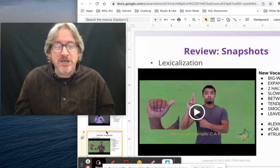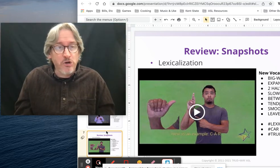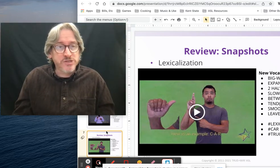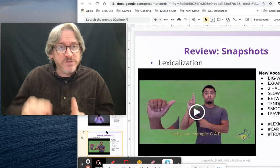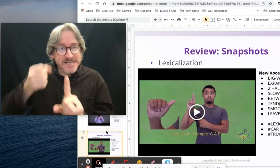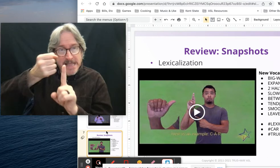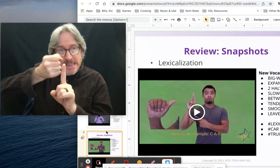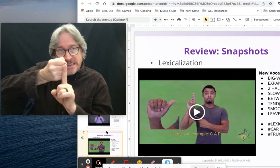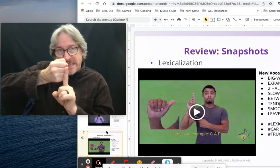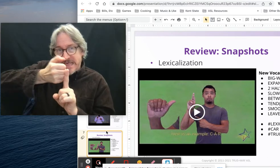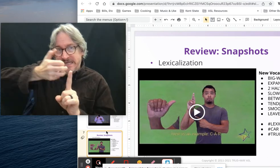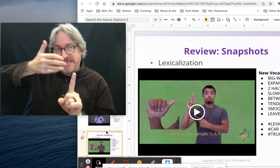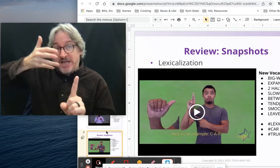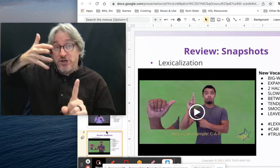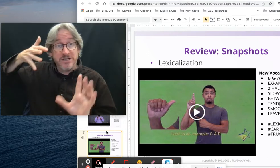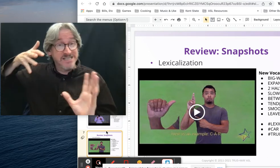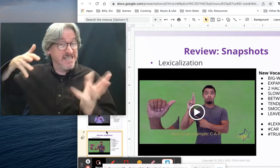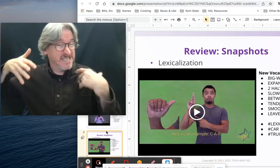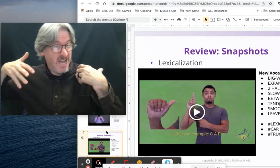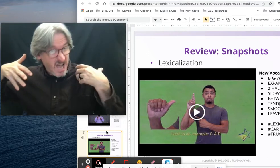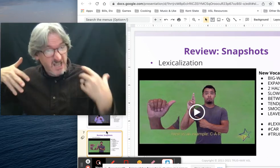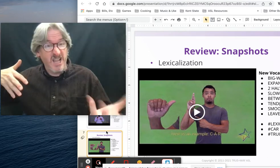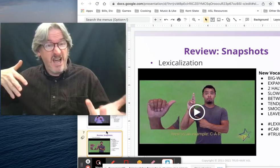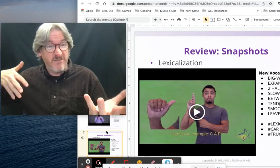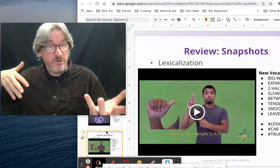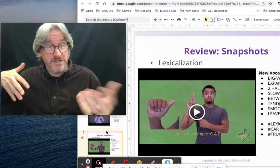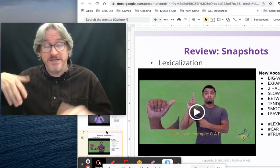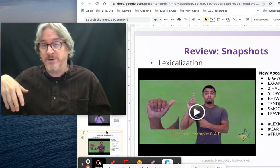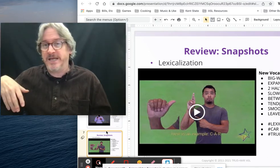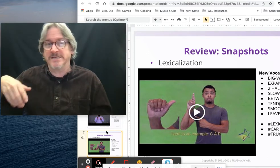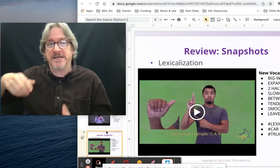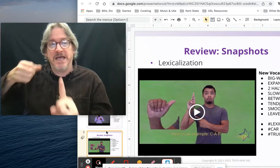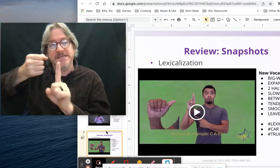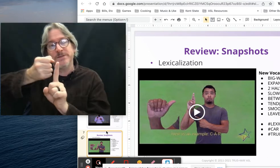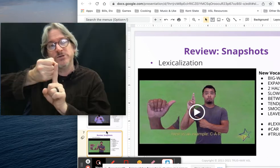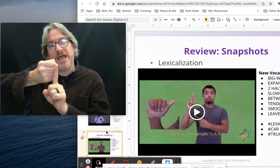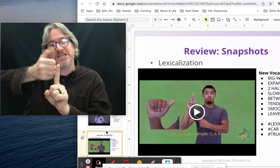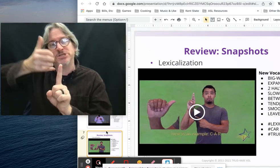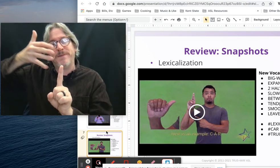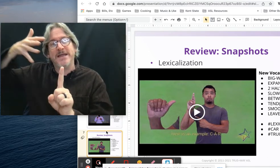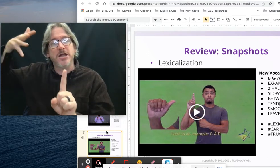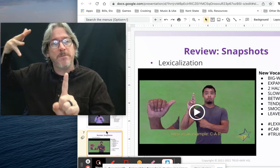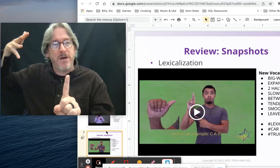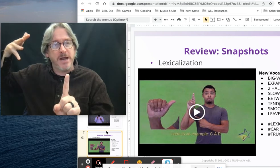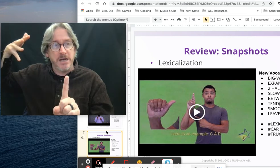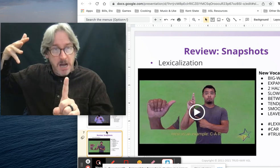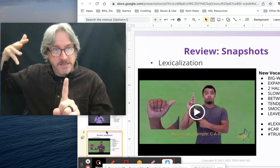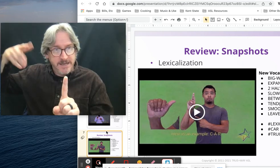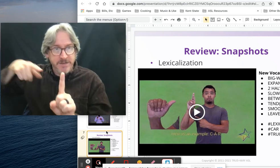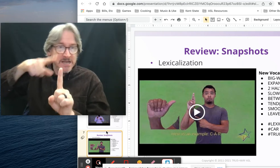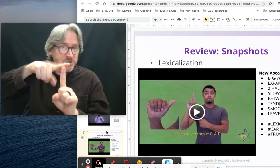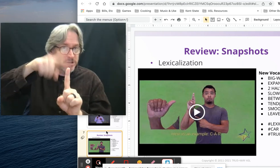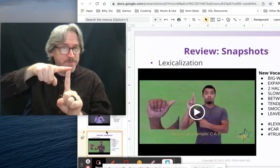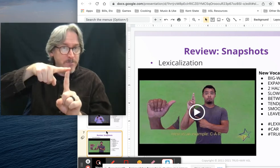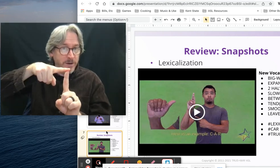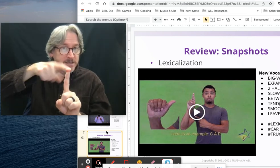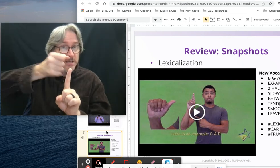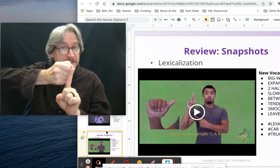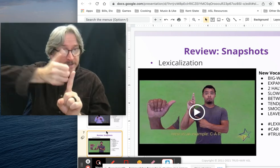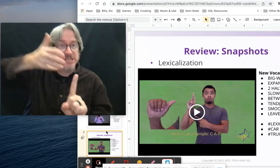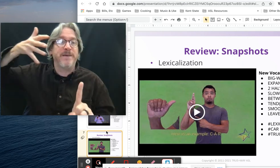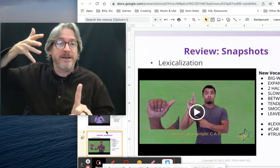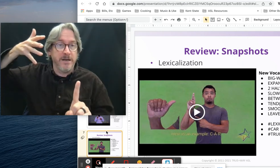He also does this, and you're going to see this a lot if you continue with ASL. And this is expand upon a concept. So here's my